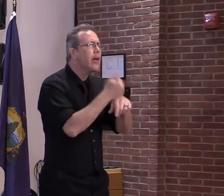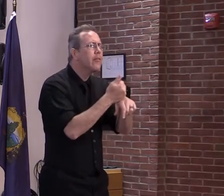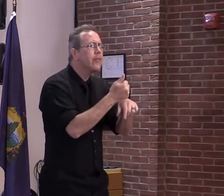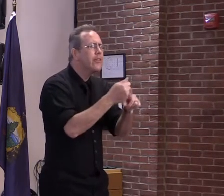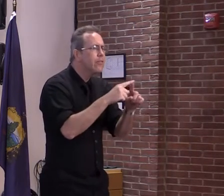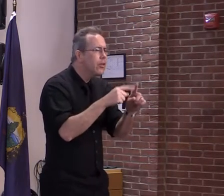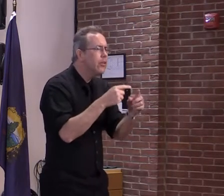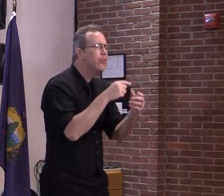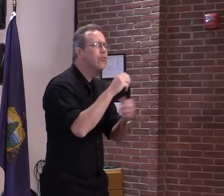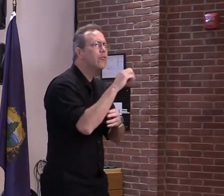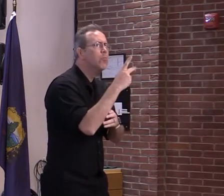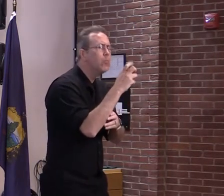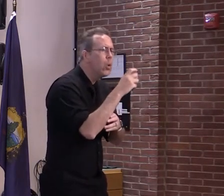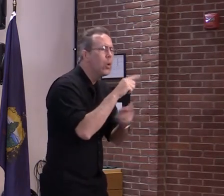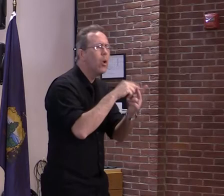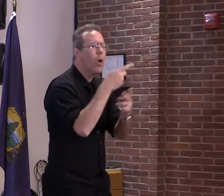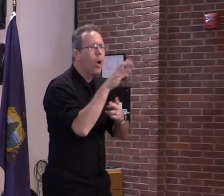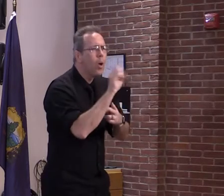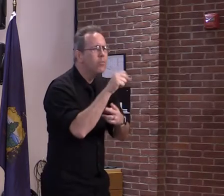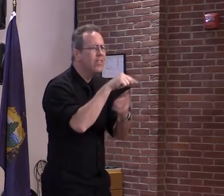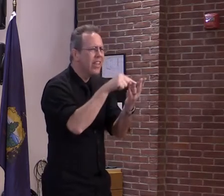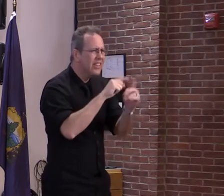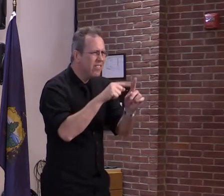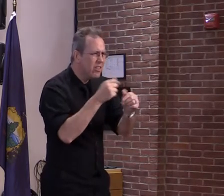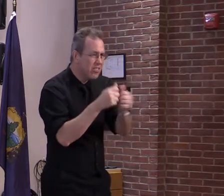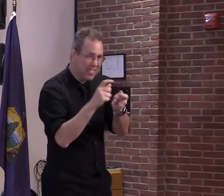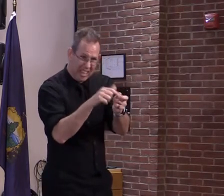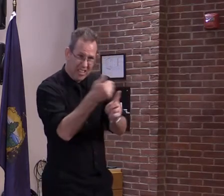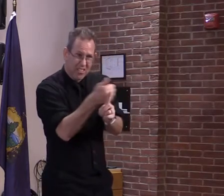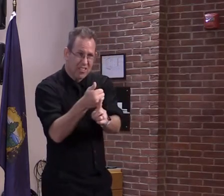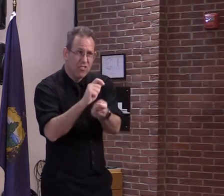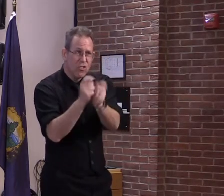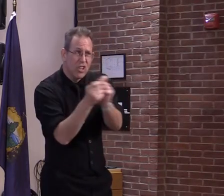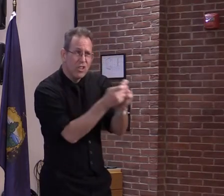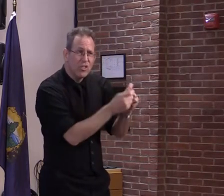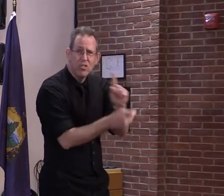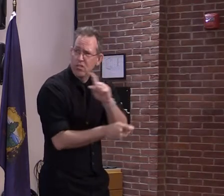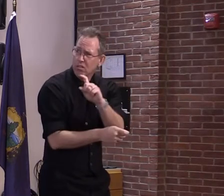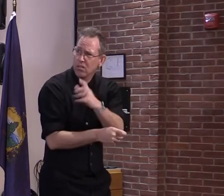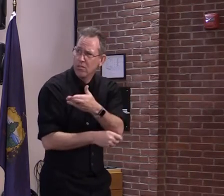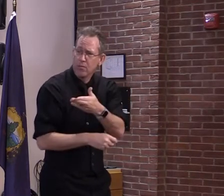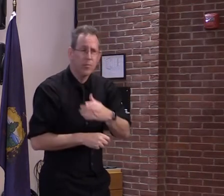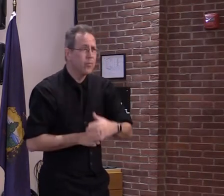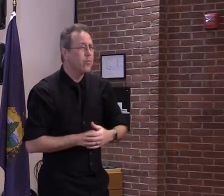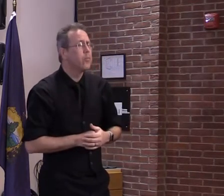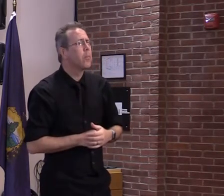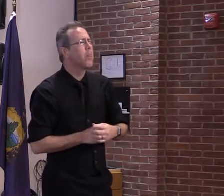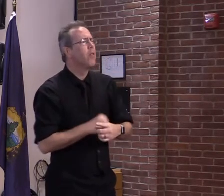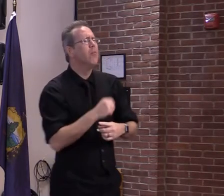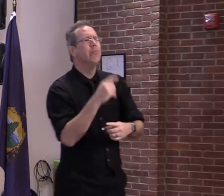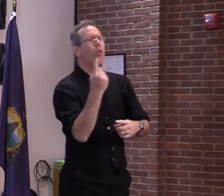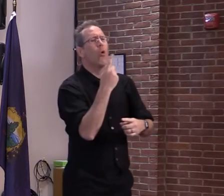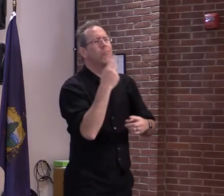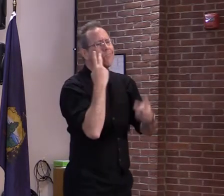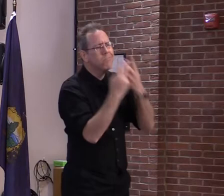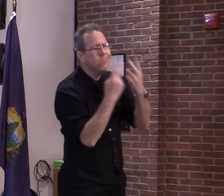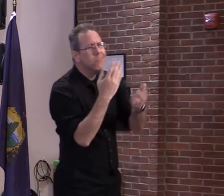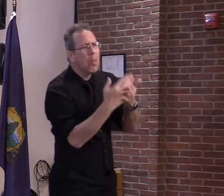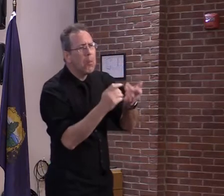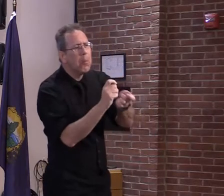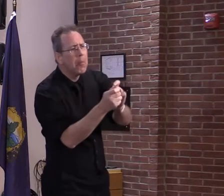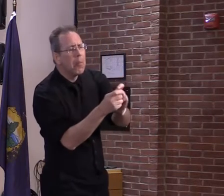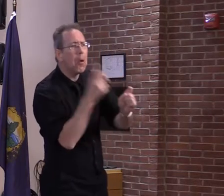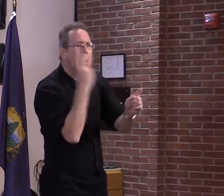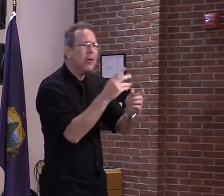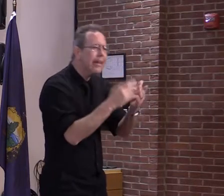things? No, I do think there's always opportunities for improvement in the program. However, access